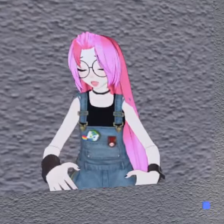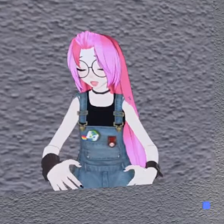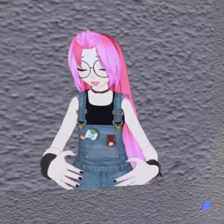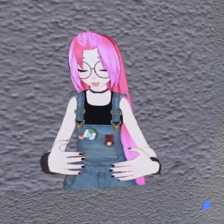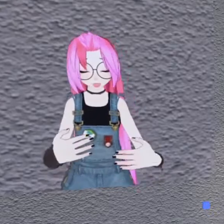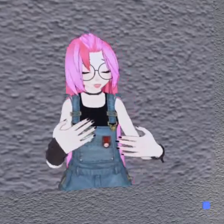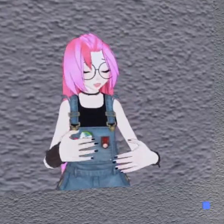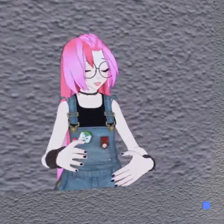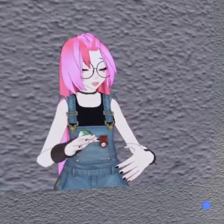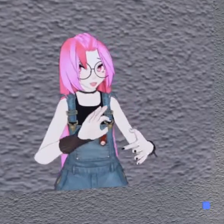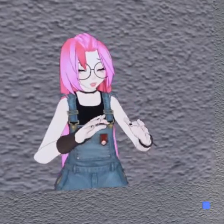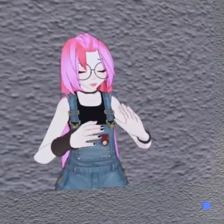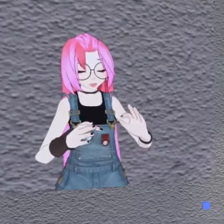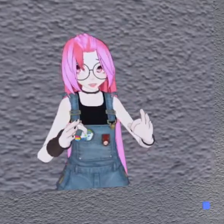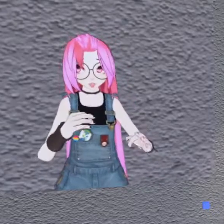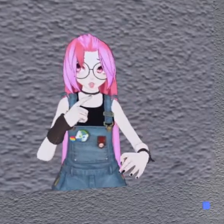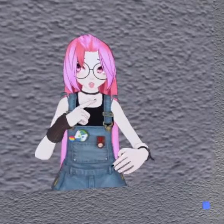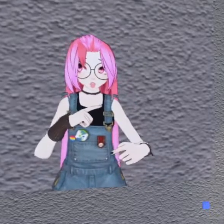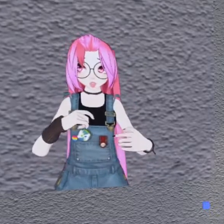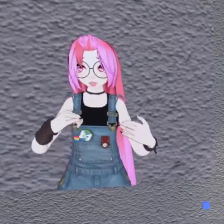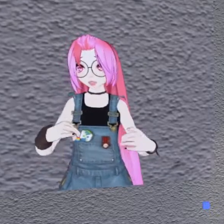But yeah, anyways, yeah, that's story time with Jenny.